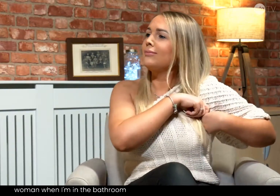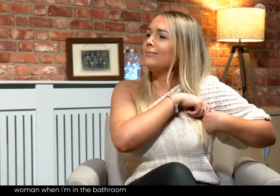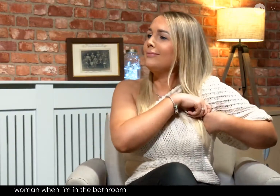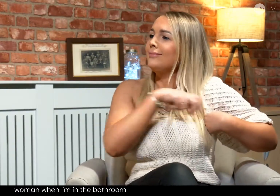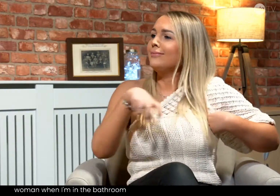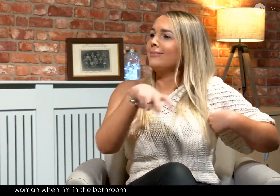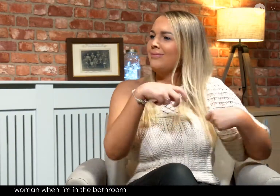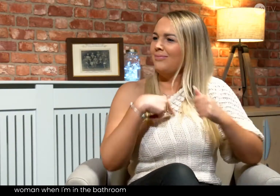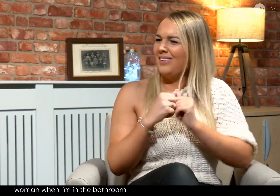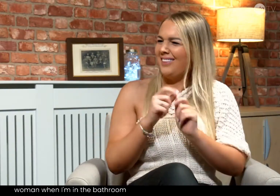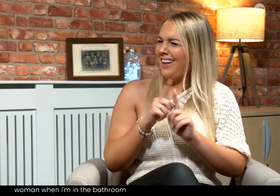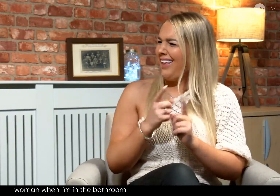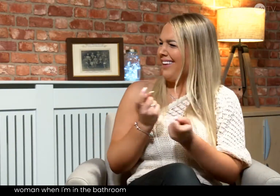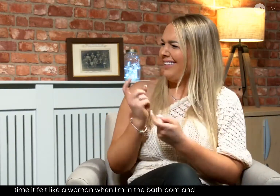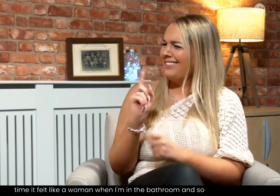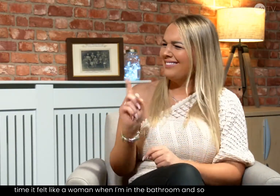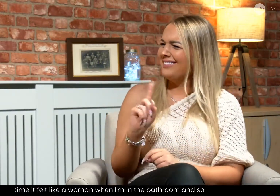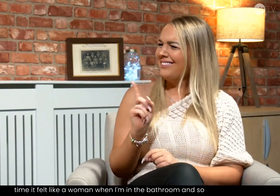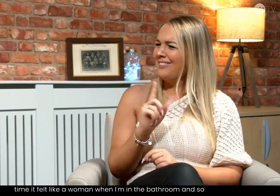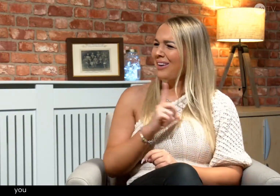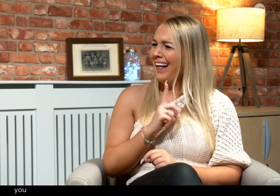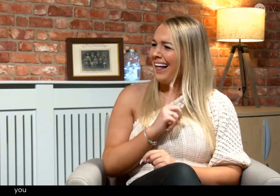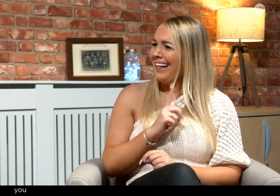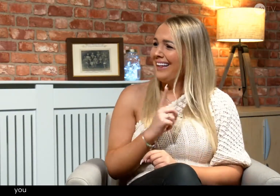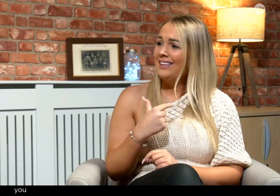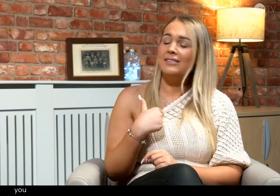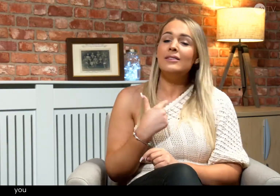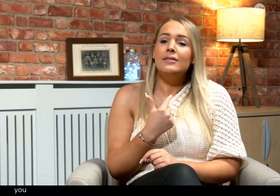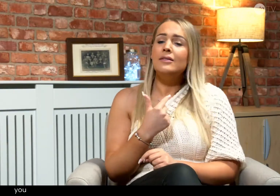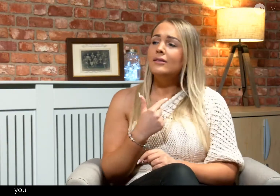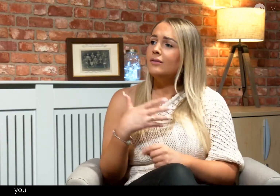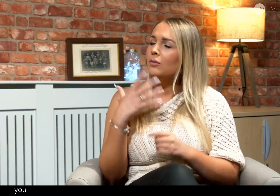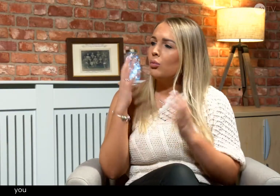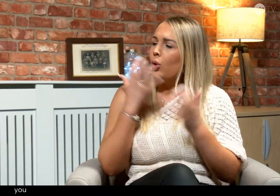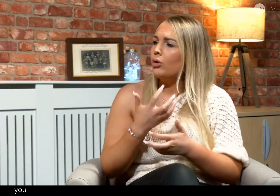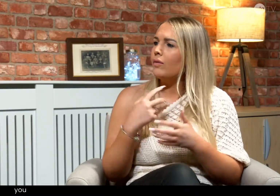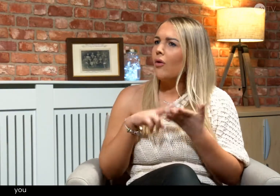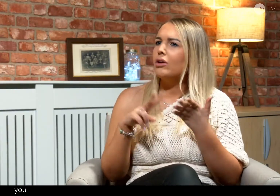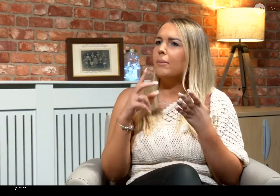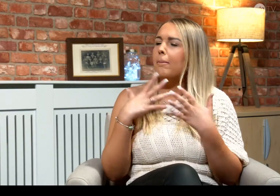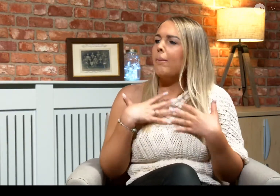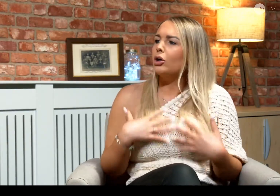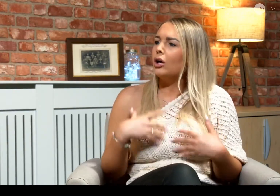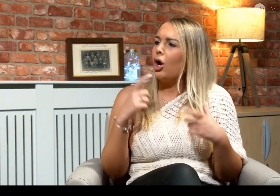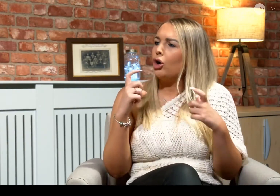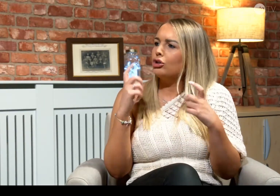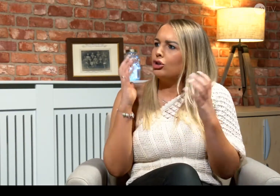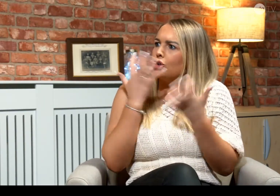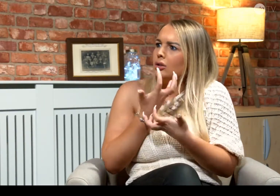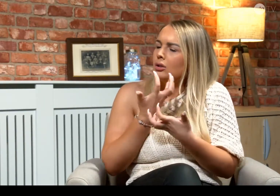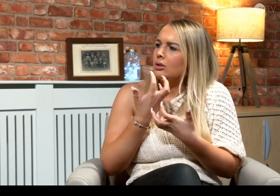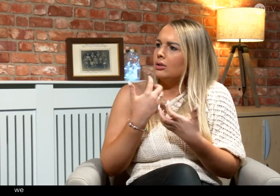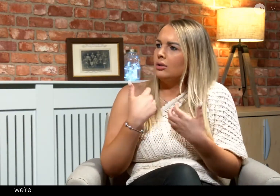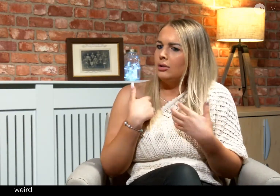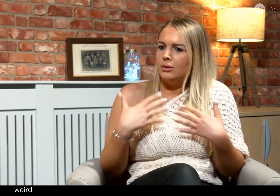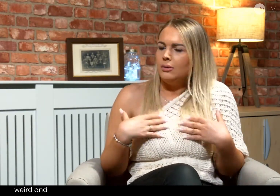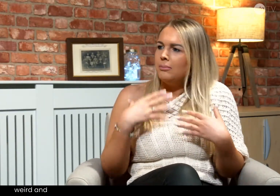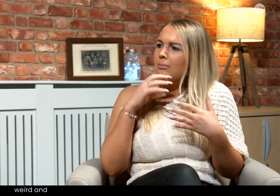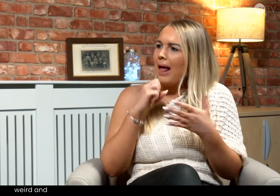And so, you know, I still sort of wrapped the towel around my chest. And other people might think that was weird. And they thought I was